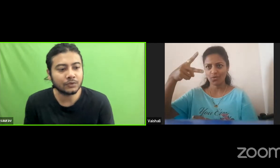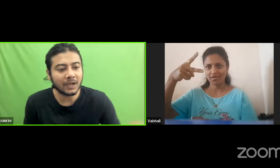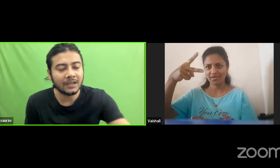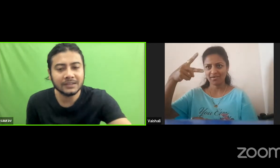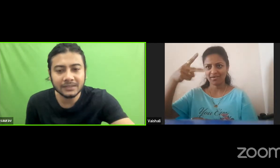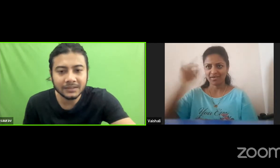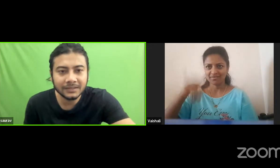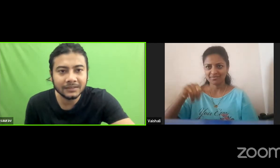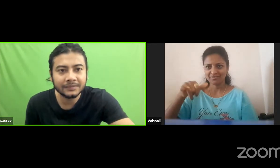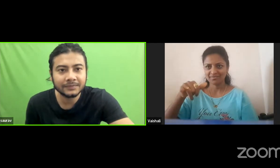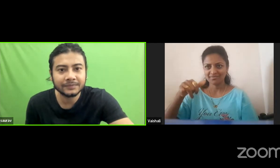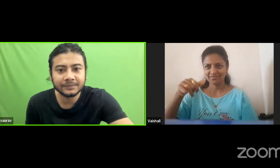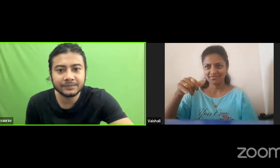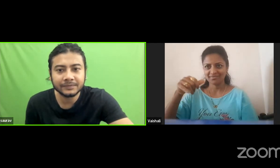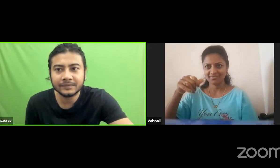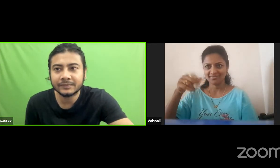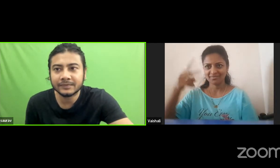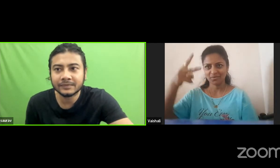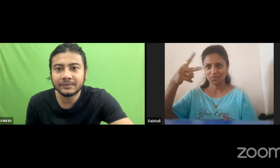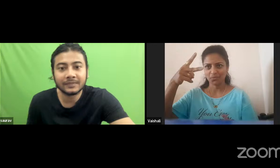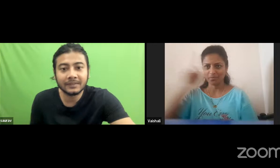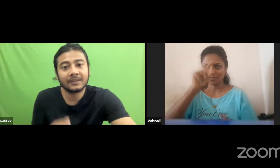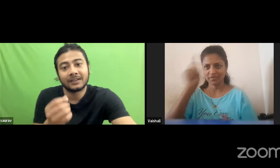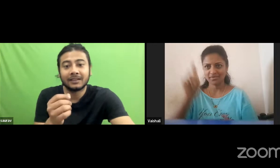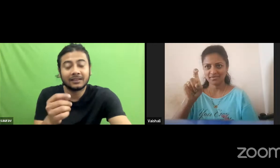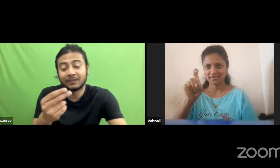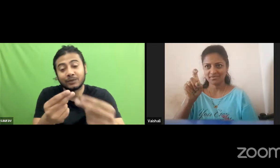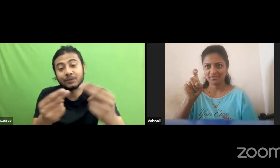to ask. Okay.